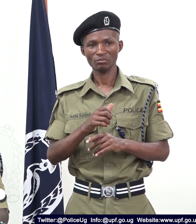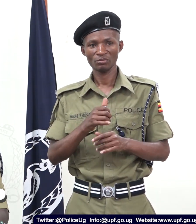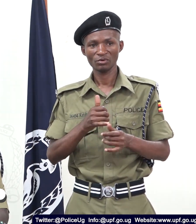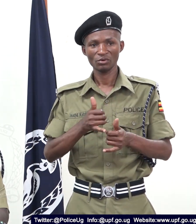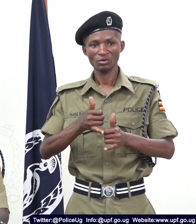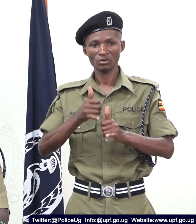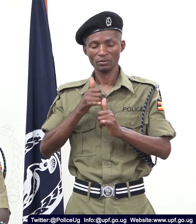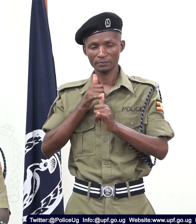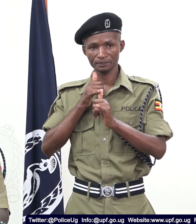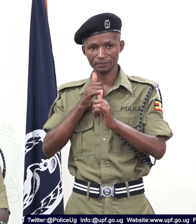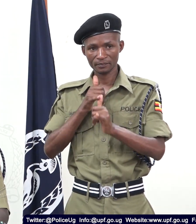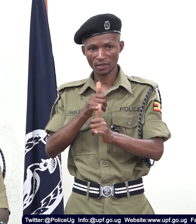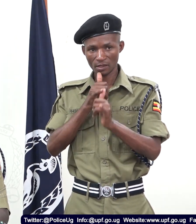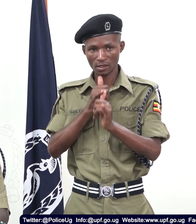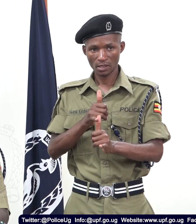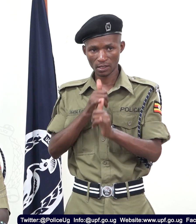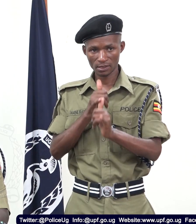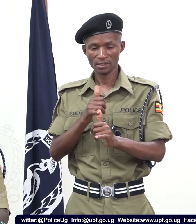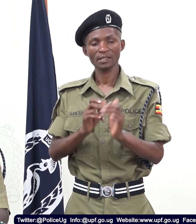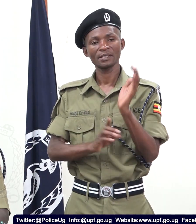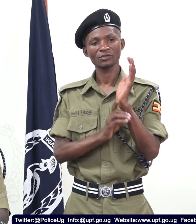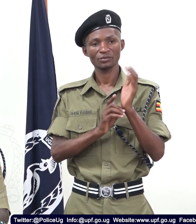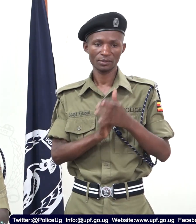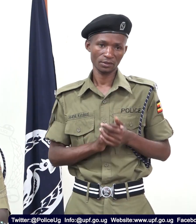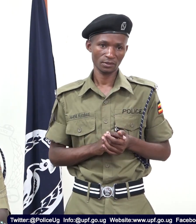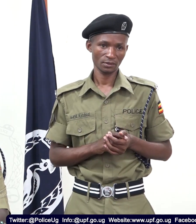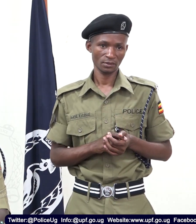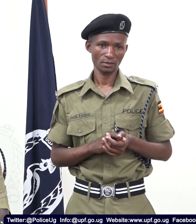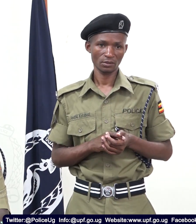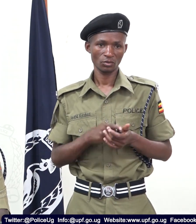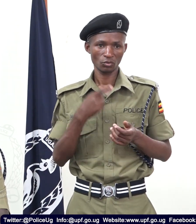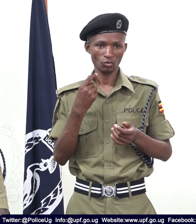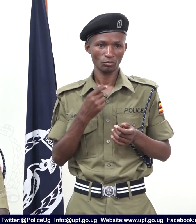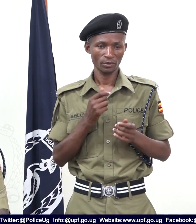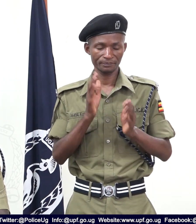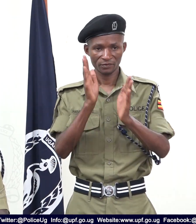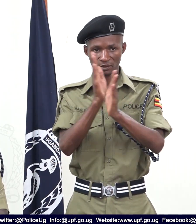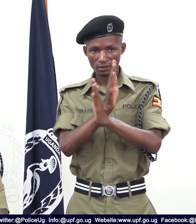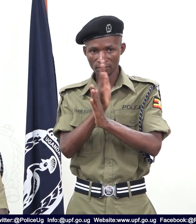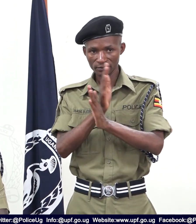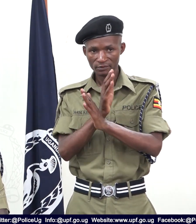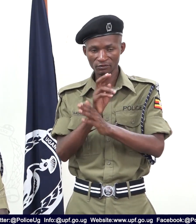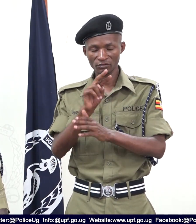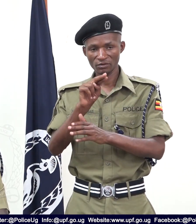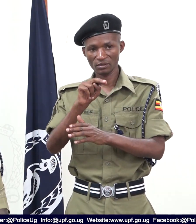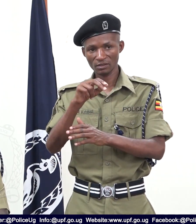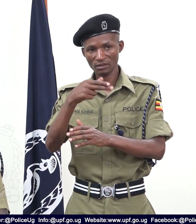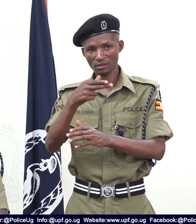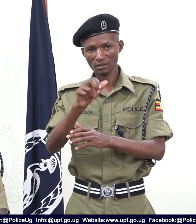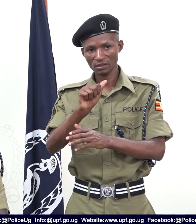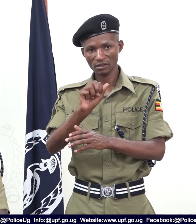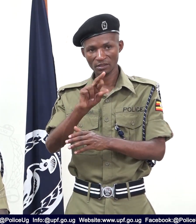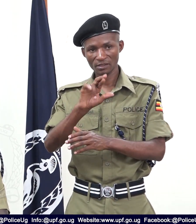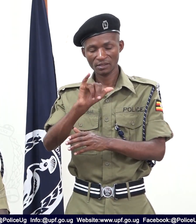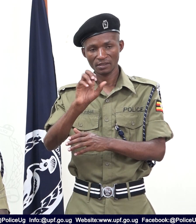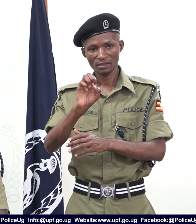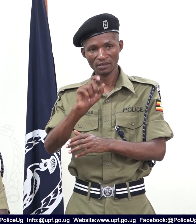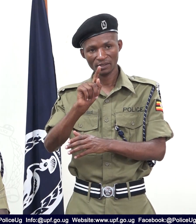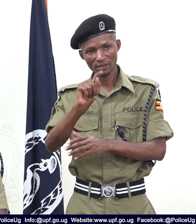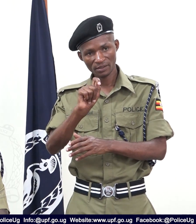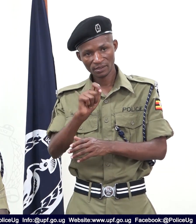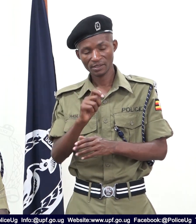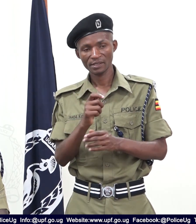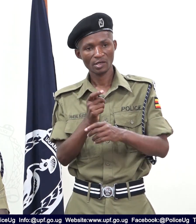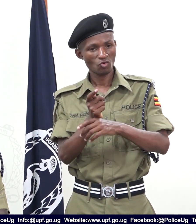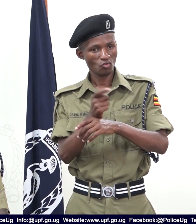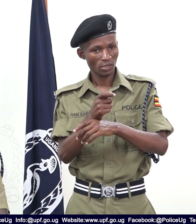both male and female, whom he had harbored at the home of Nasuuna Harriet at Nampunge village in